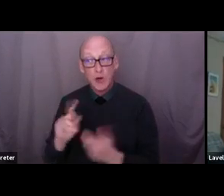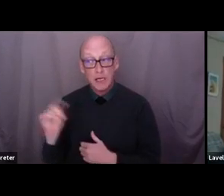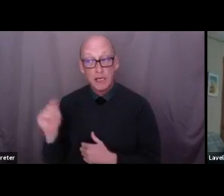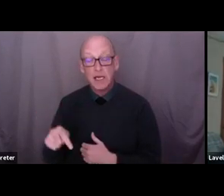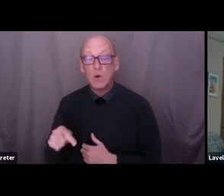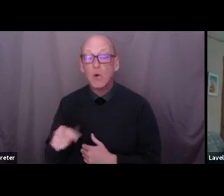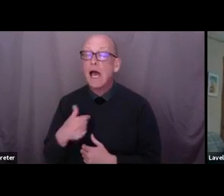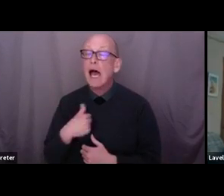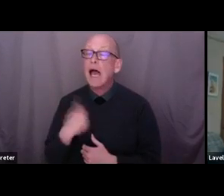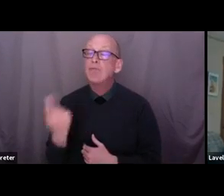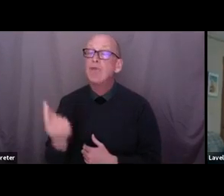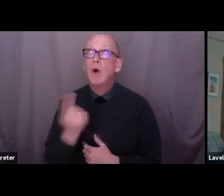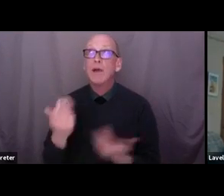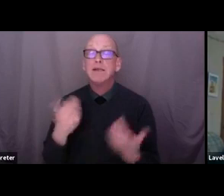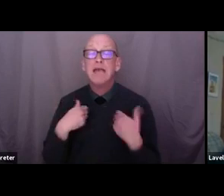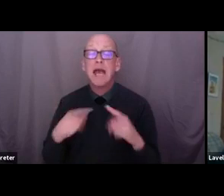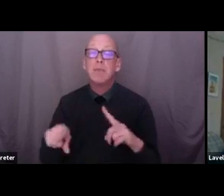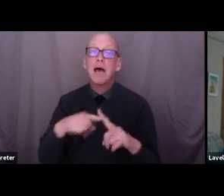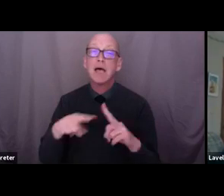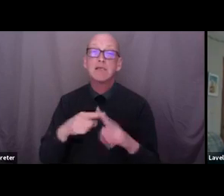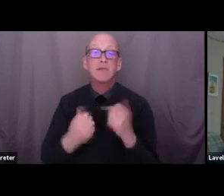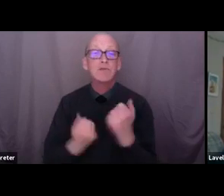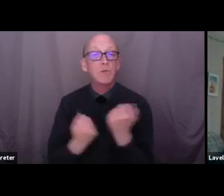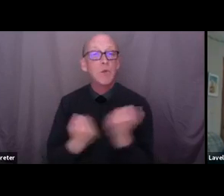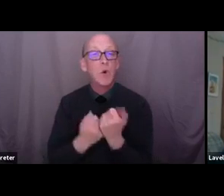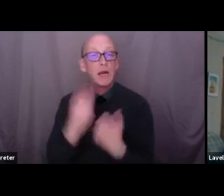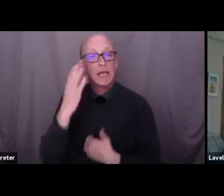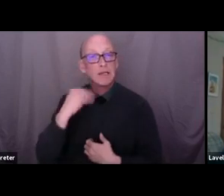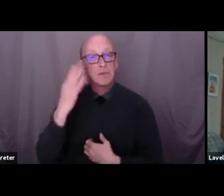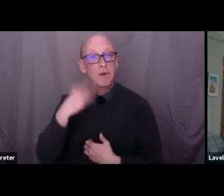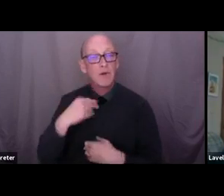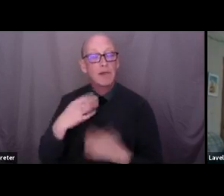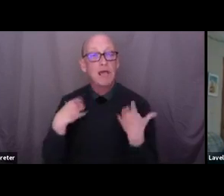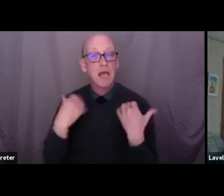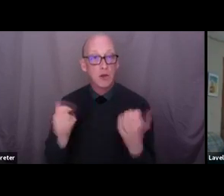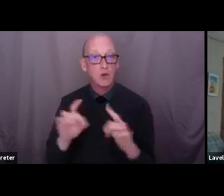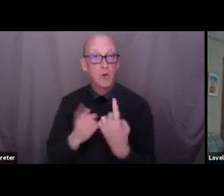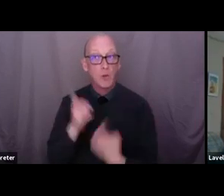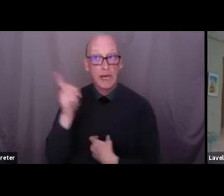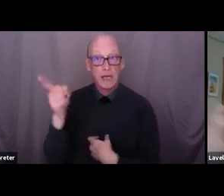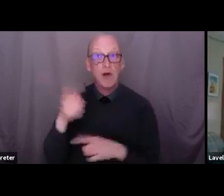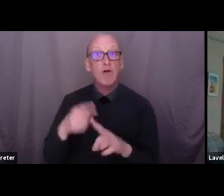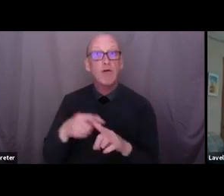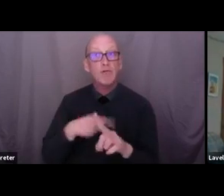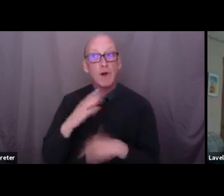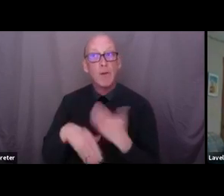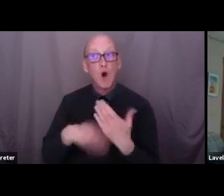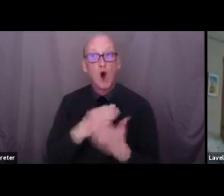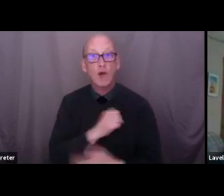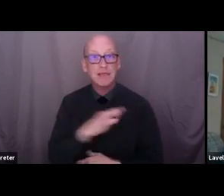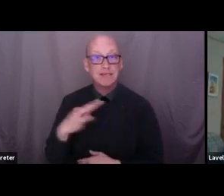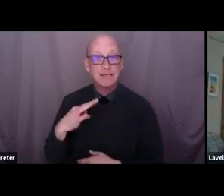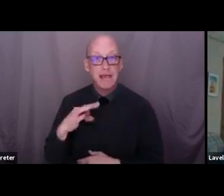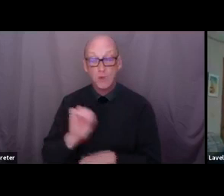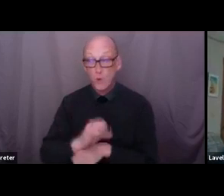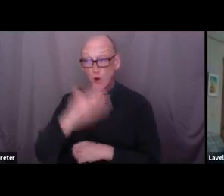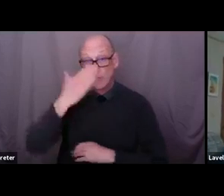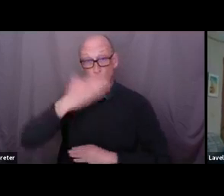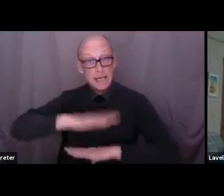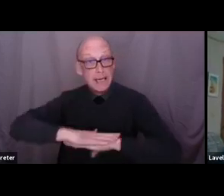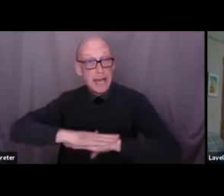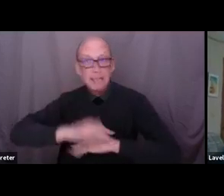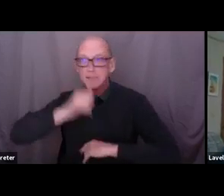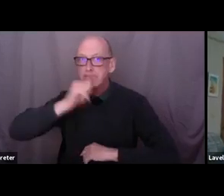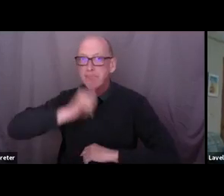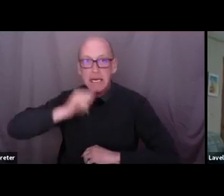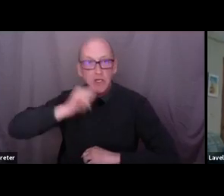of really great, positive, affirming experiences at the health department, from the staff who work at the front desk who are really patient